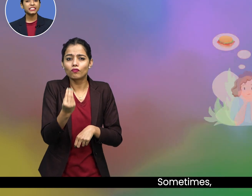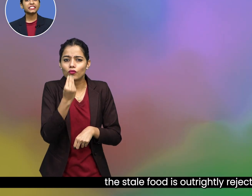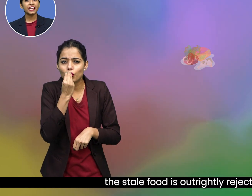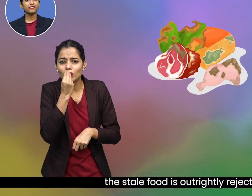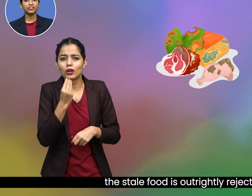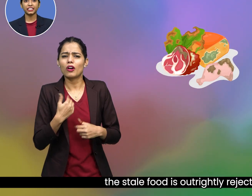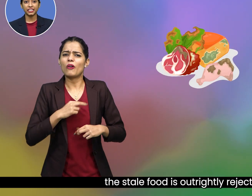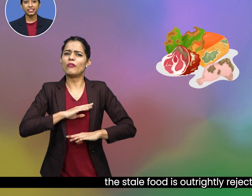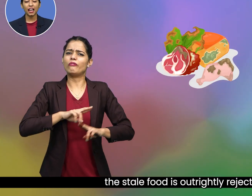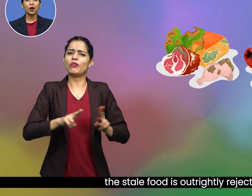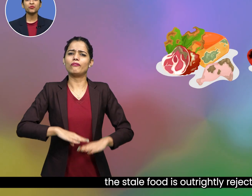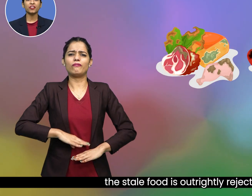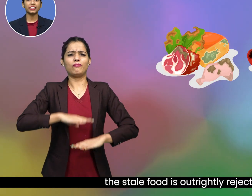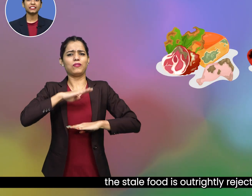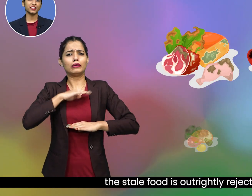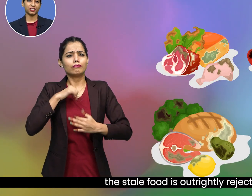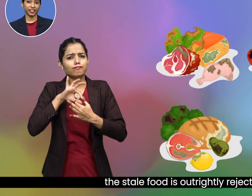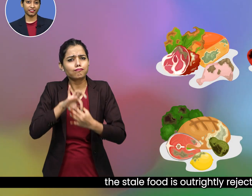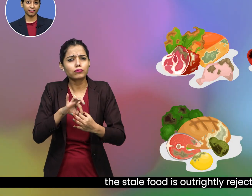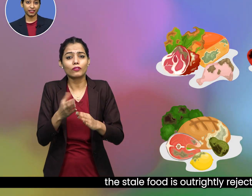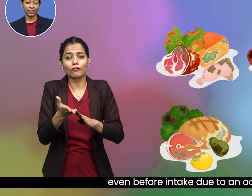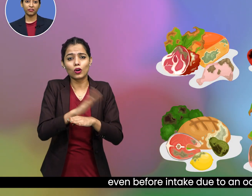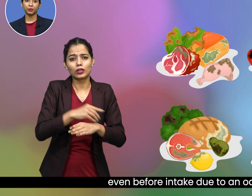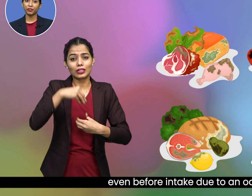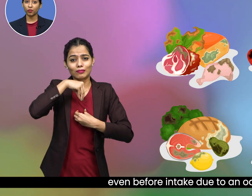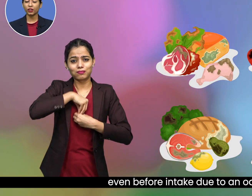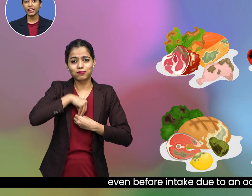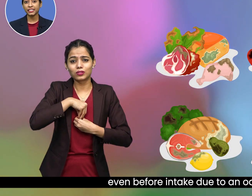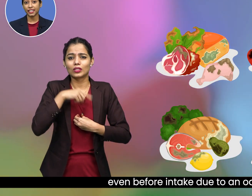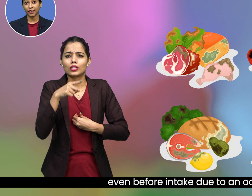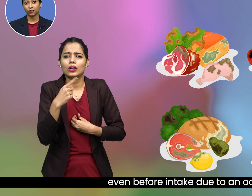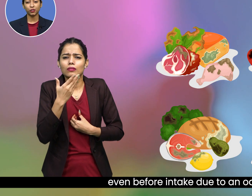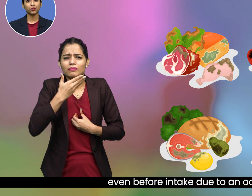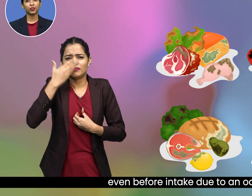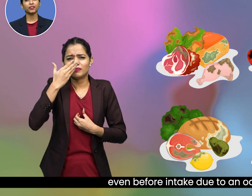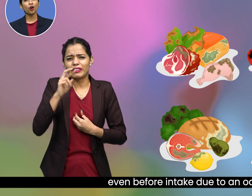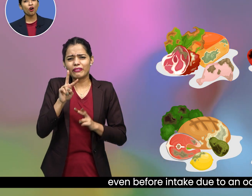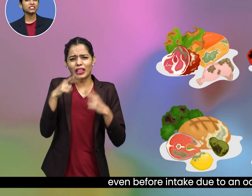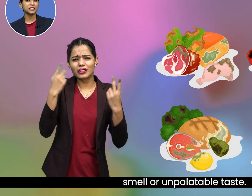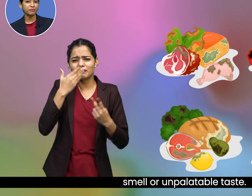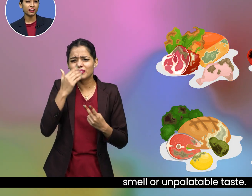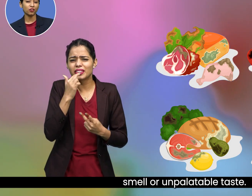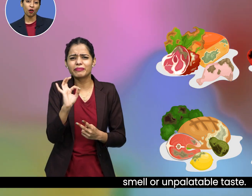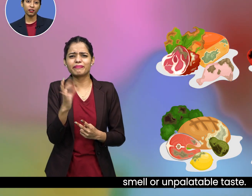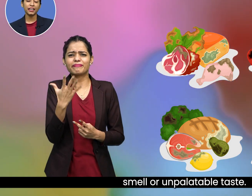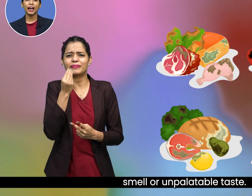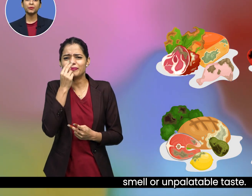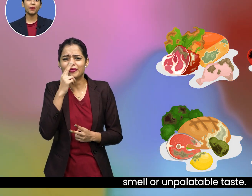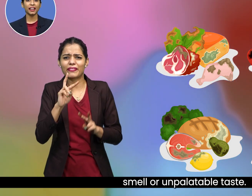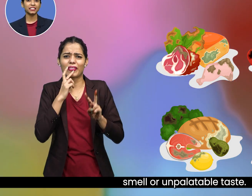Sometimes, stale food is outrightly rejected even before intake due to an odd smell